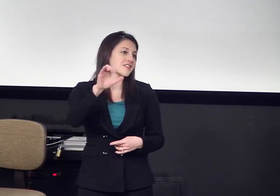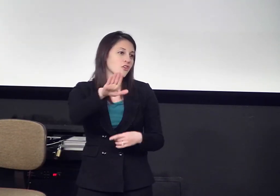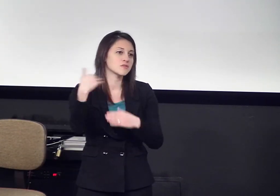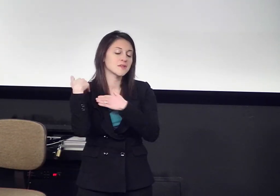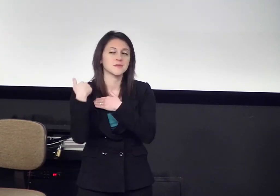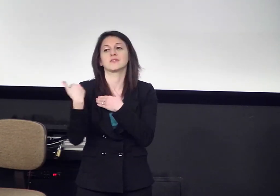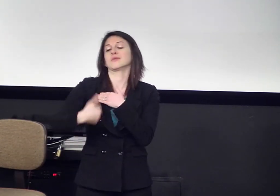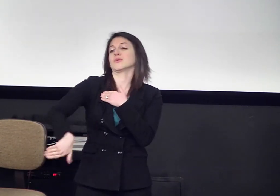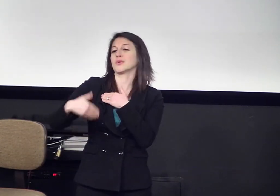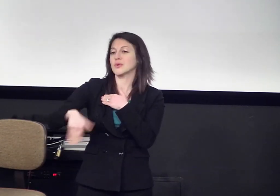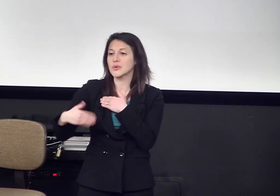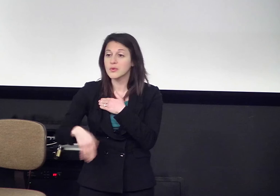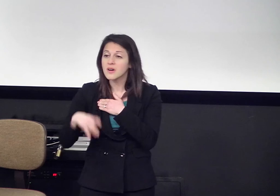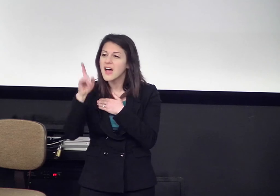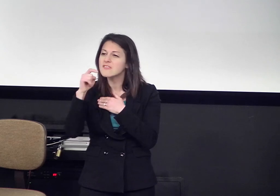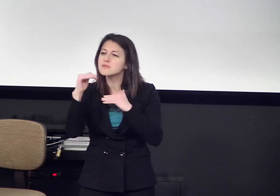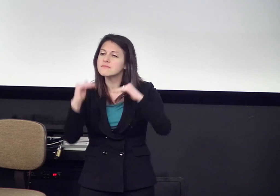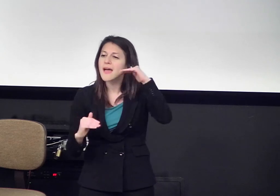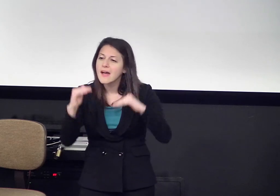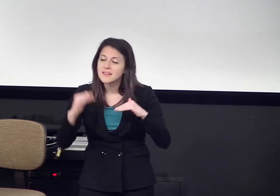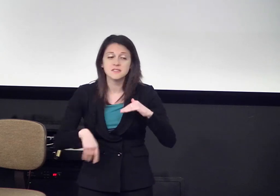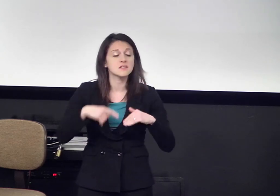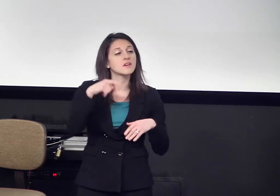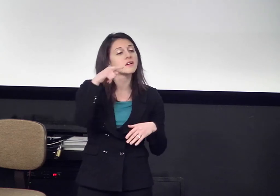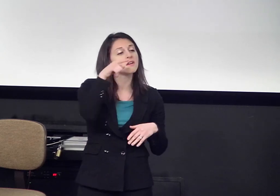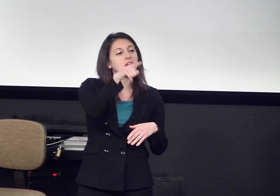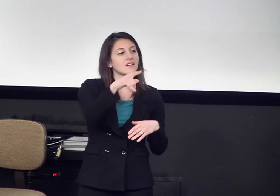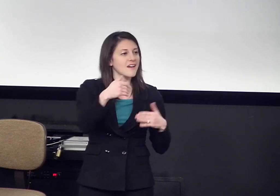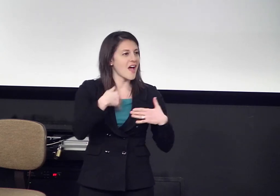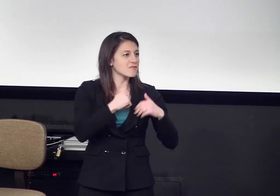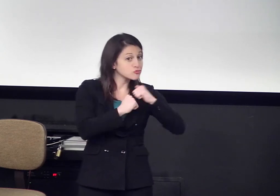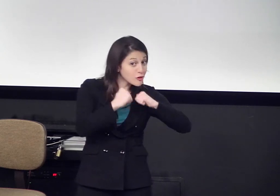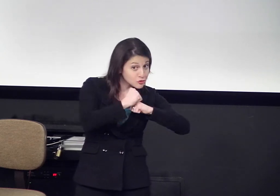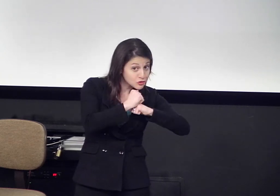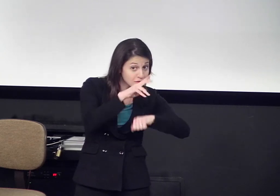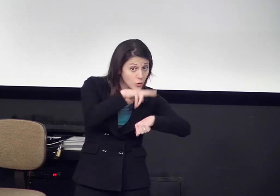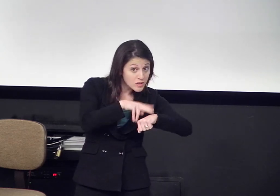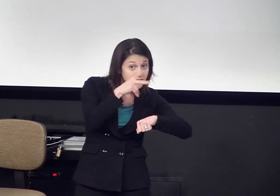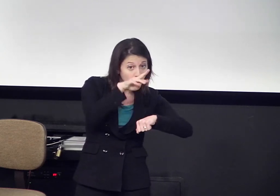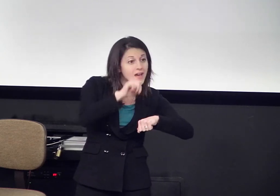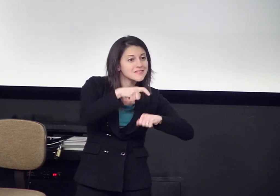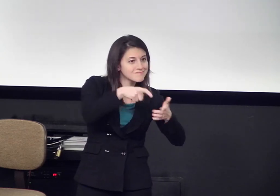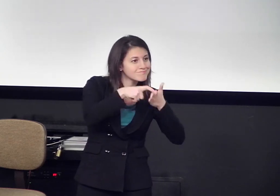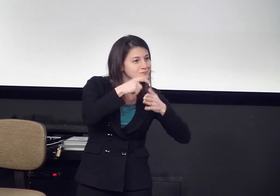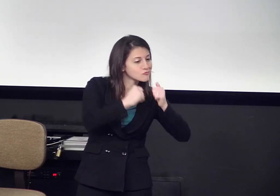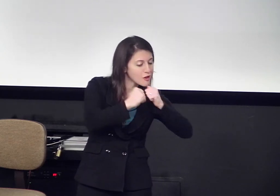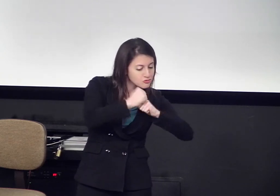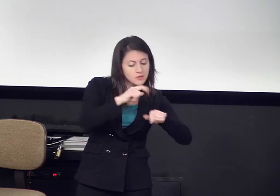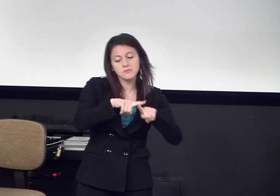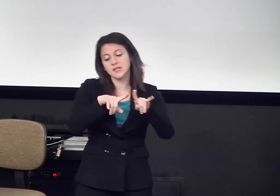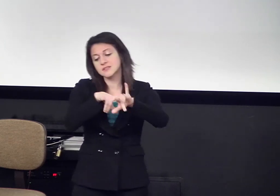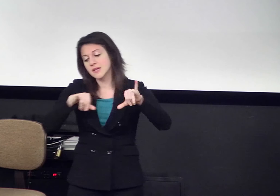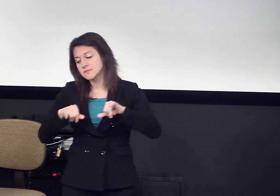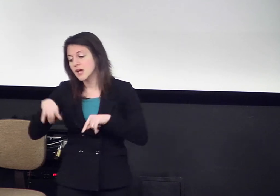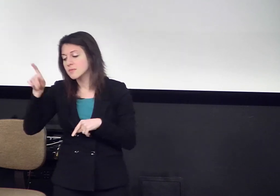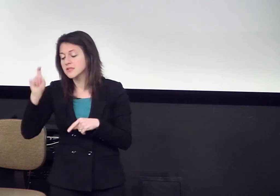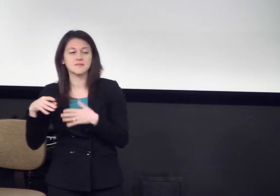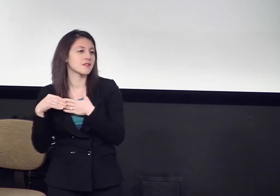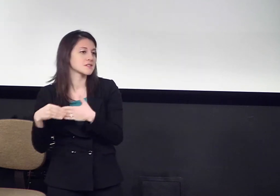And it's interesting looking at the charge of the FCC, and there needs to be a balance. There needs to obviously be a structure within VRS,